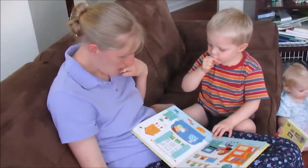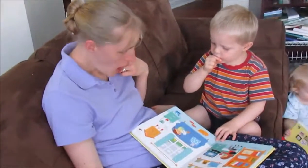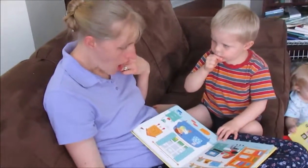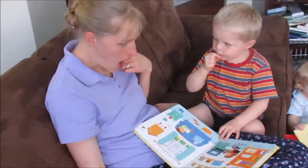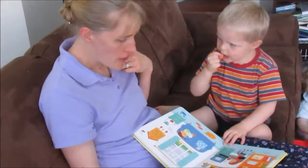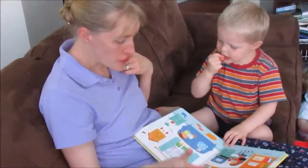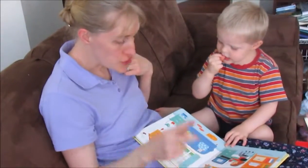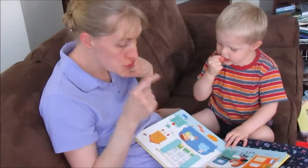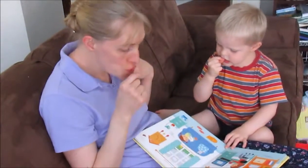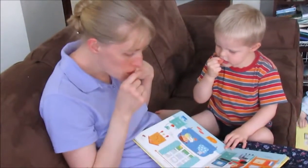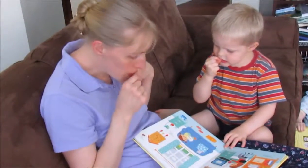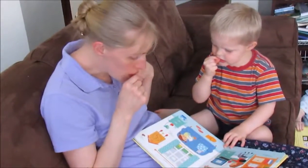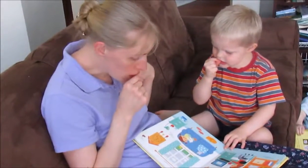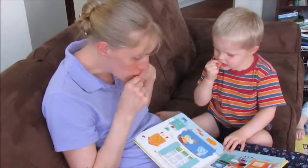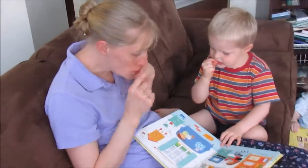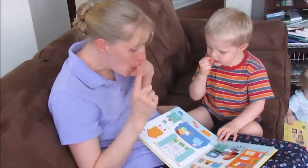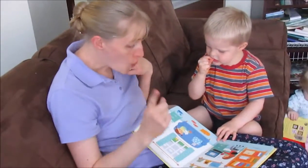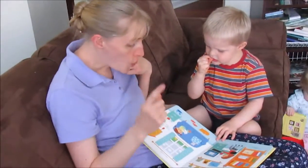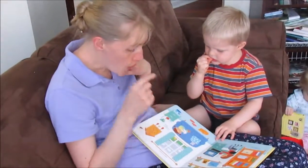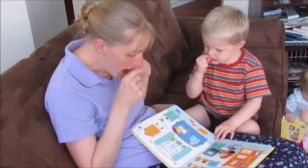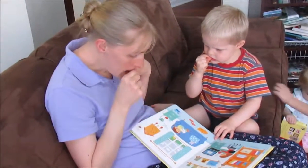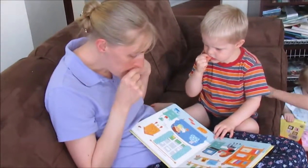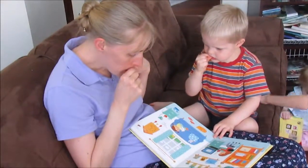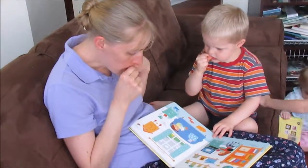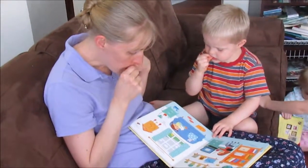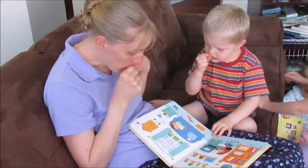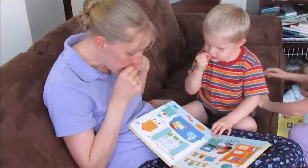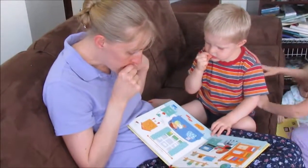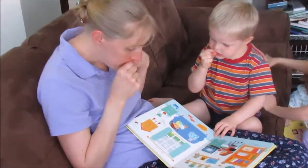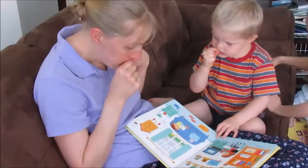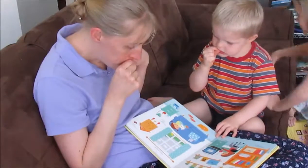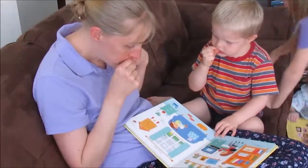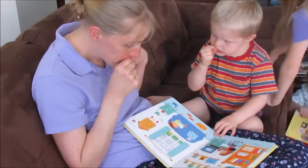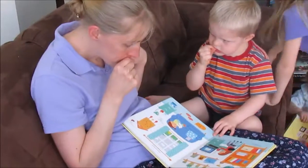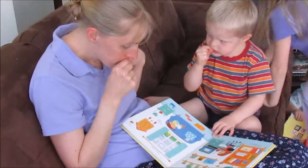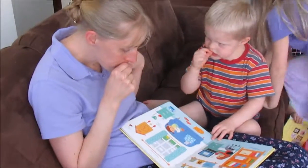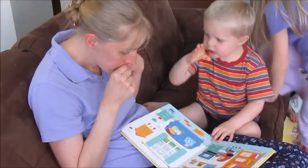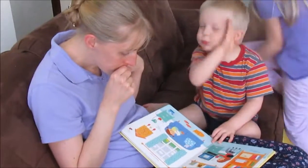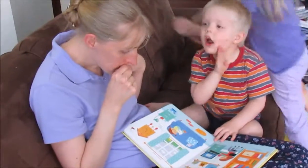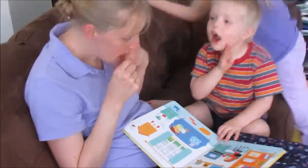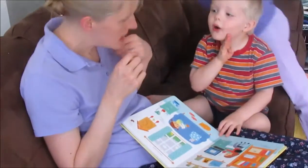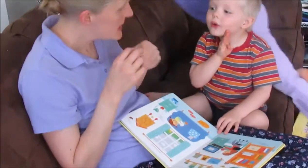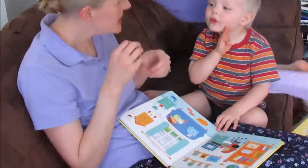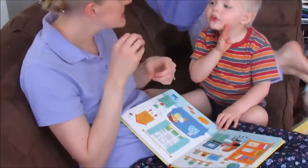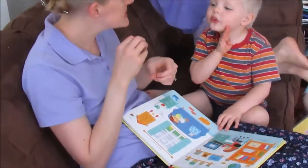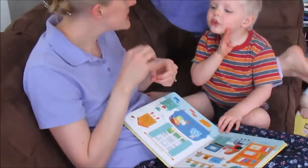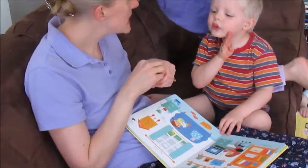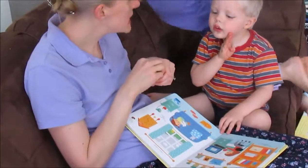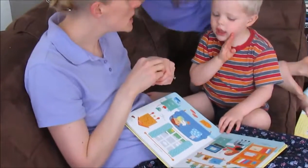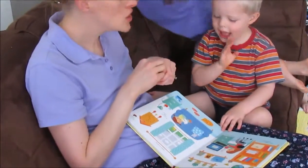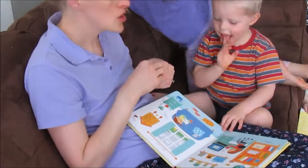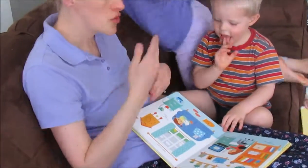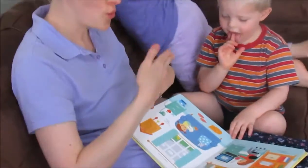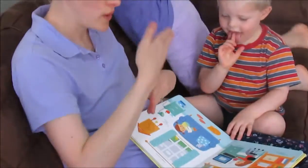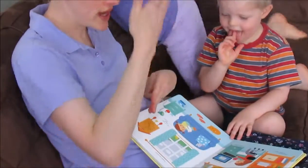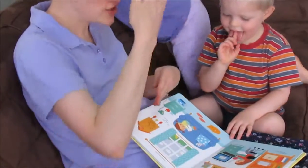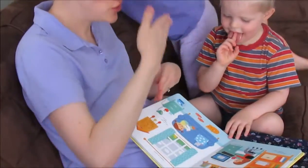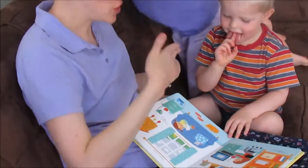The two birds. One bird is in the window.